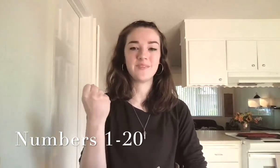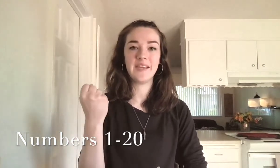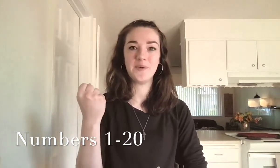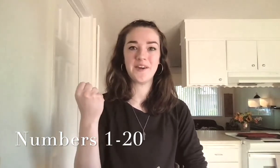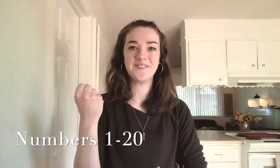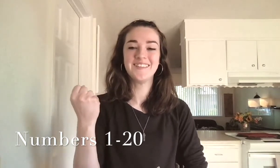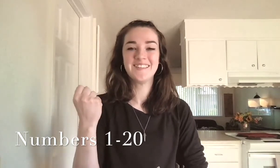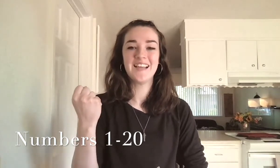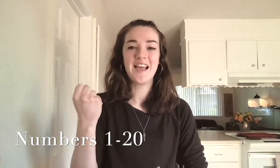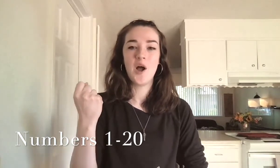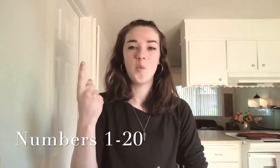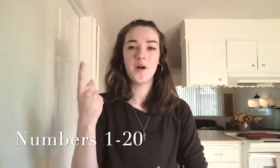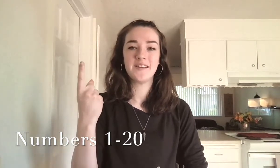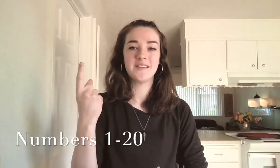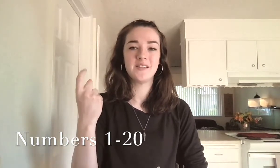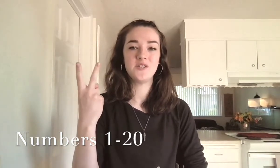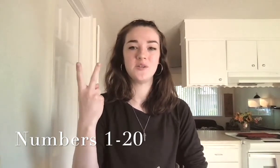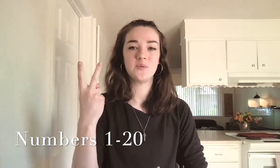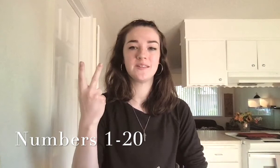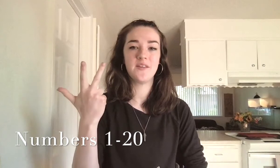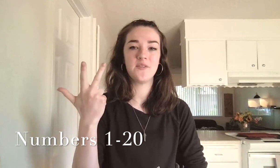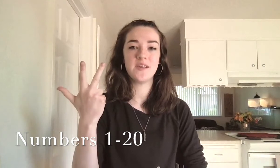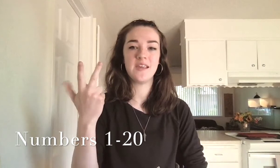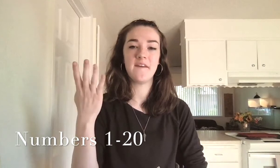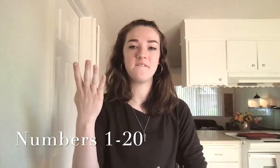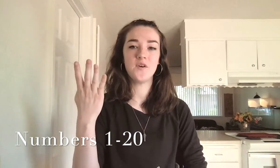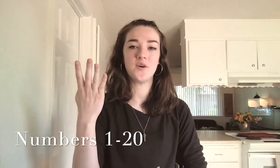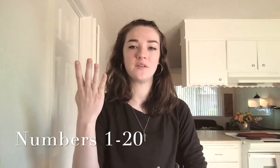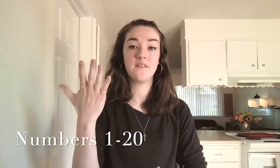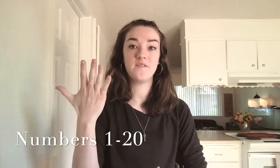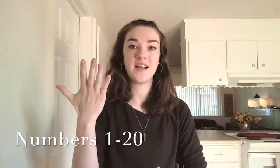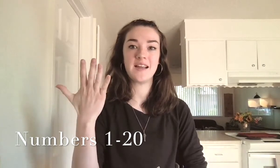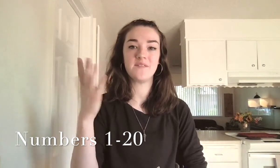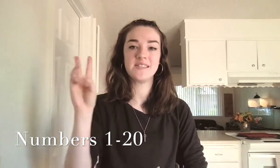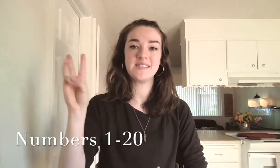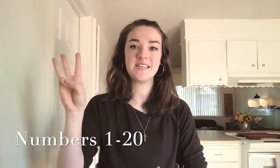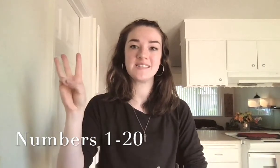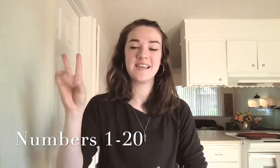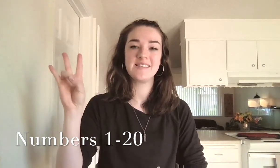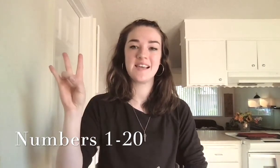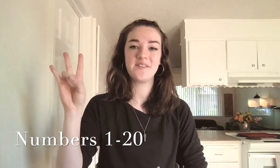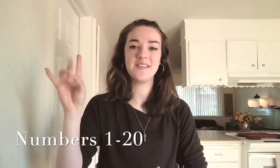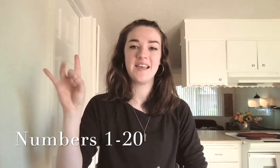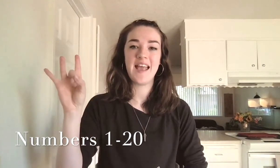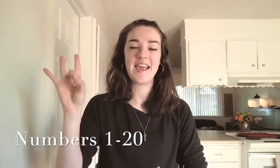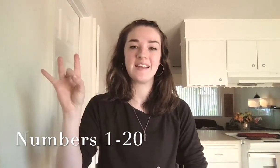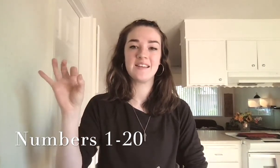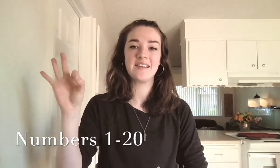we go. 1, 2, 3, 4, 5, 6, 7, 8,